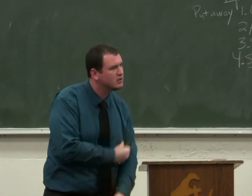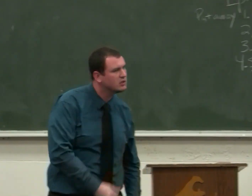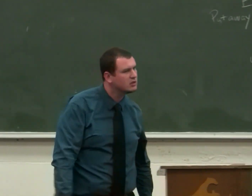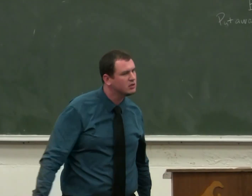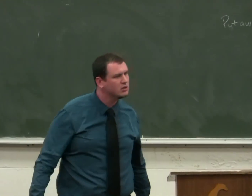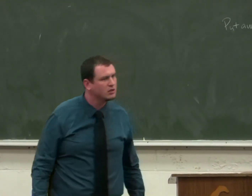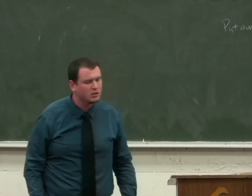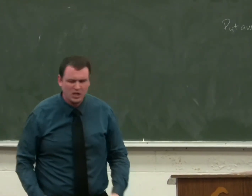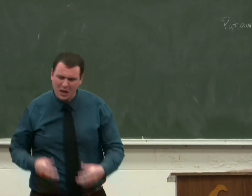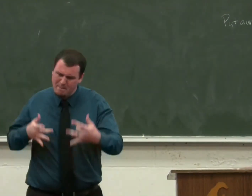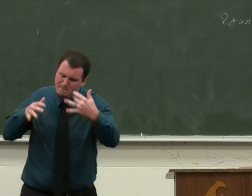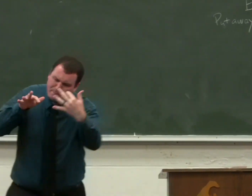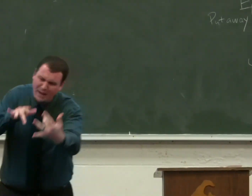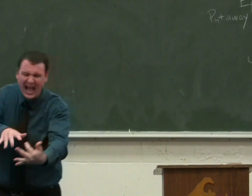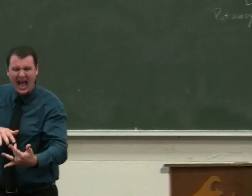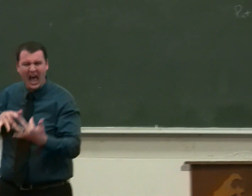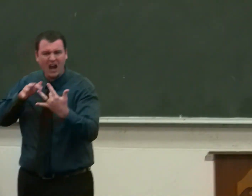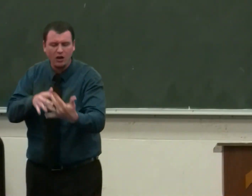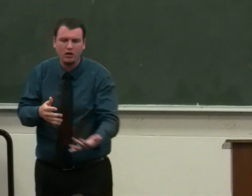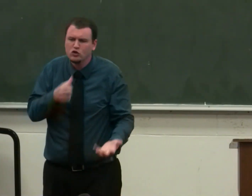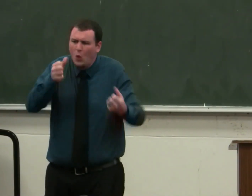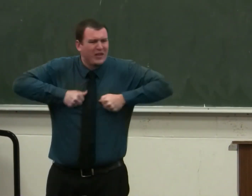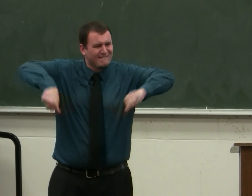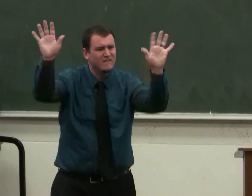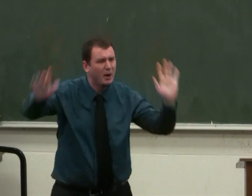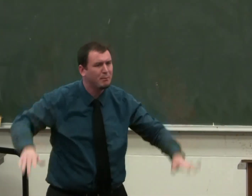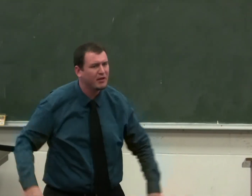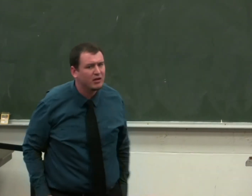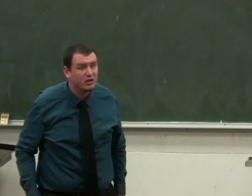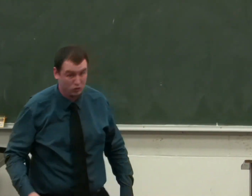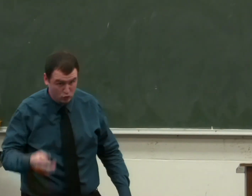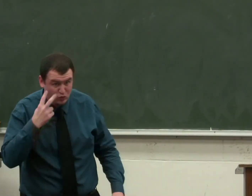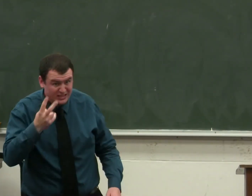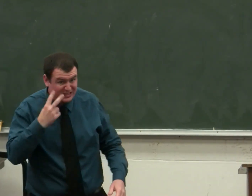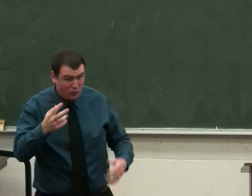right? Fight. Battle. Don't give up.